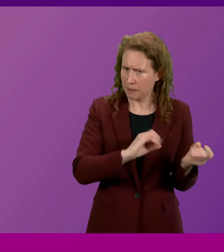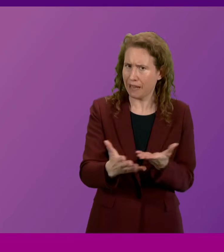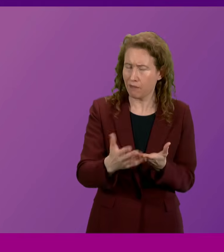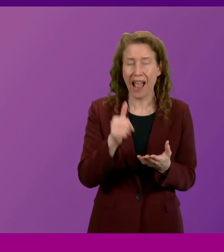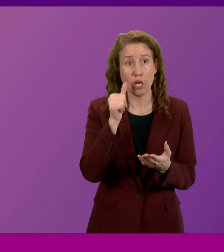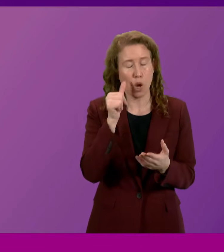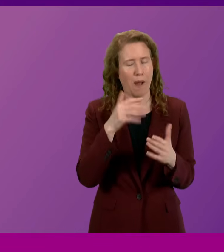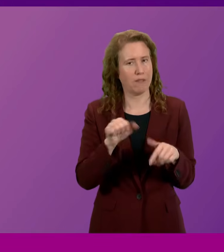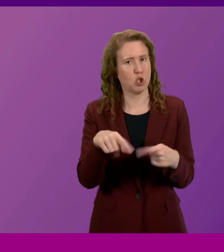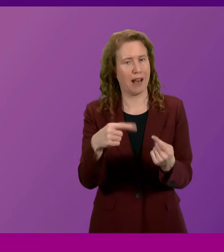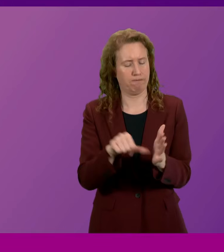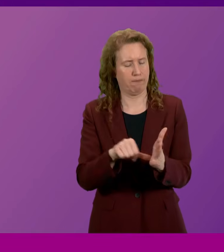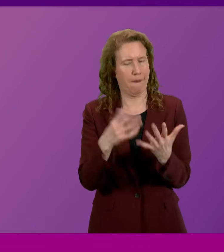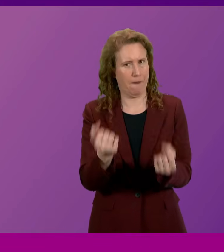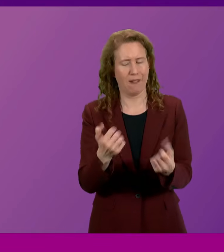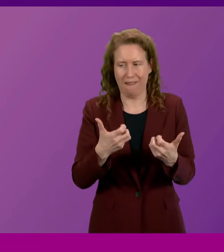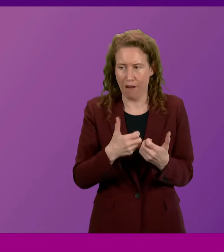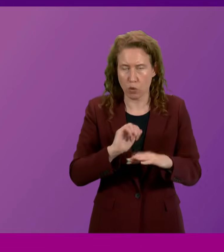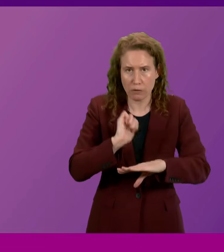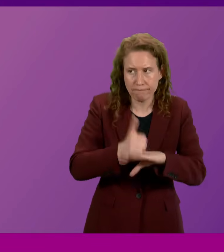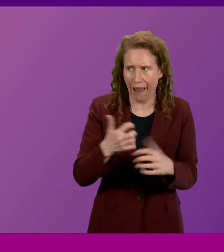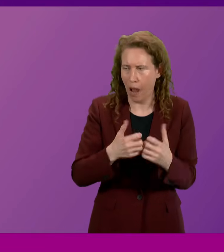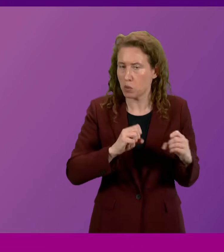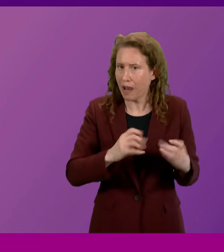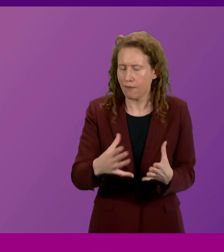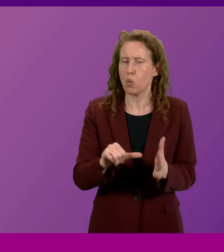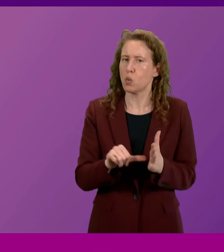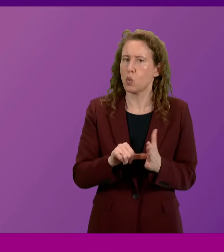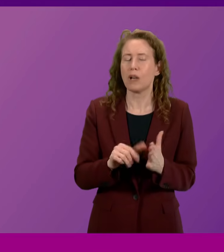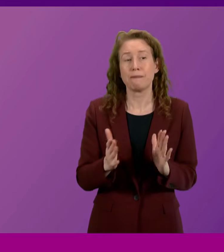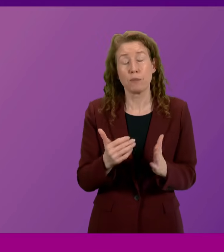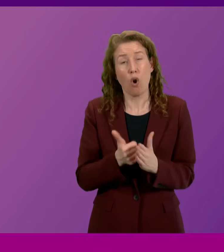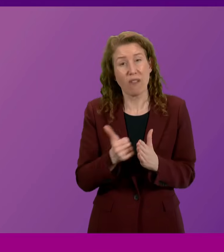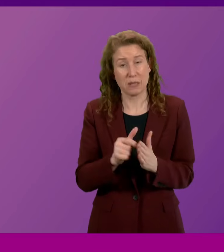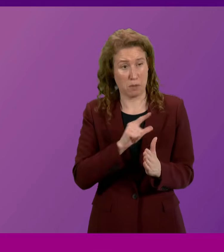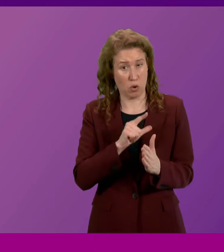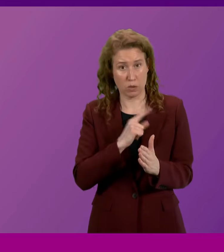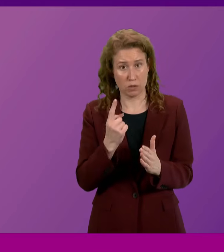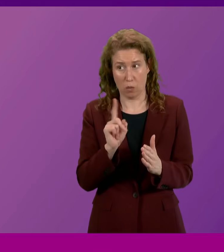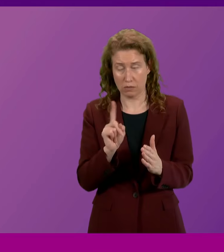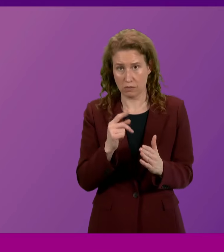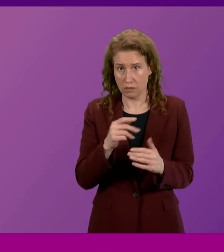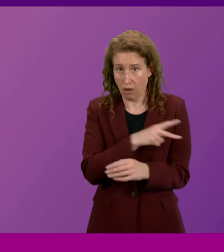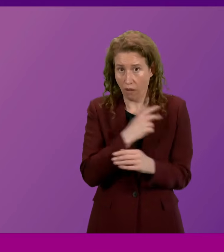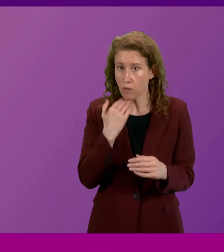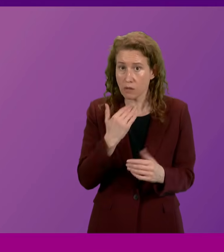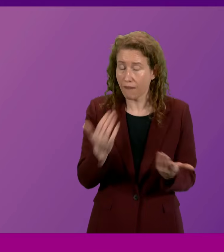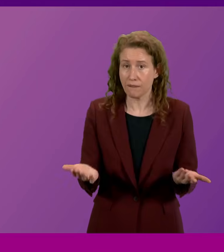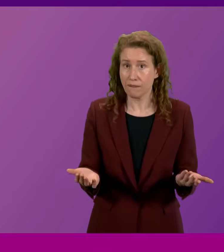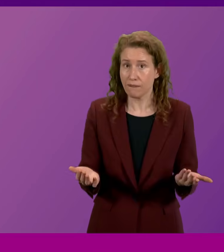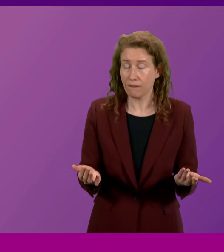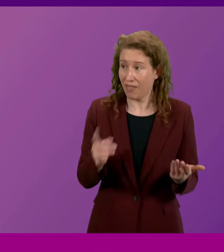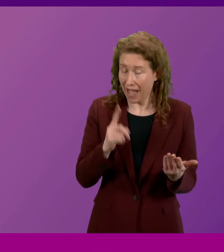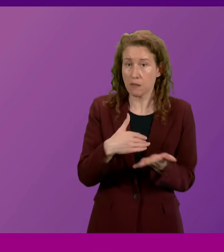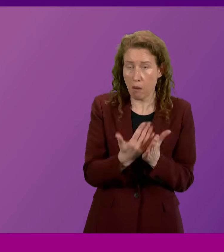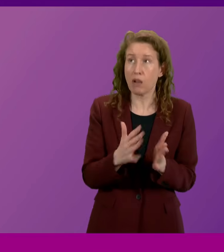NHS Highland and the practical delivery of that, often because of the availability of personnel to do that, which is